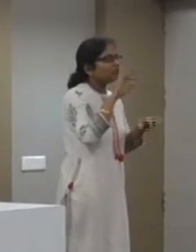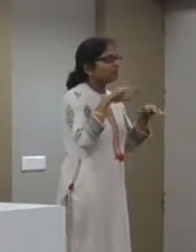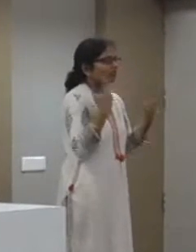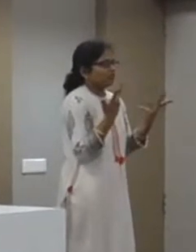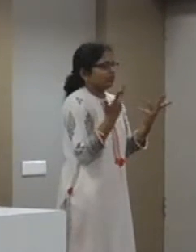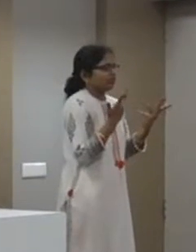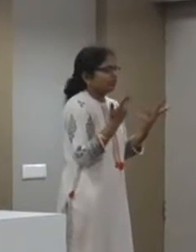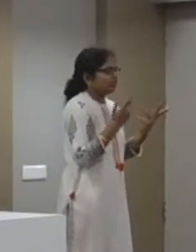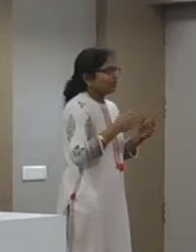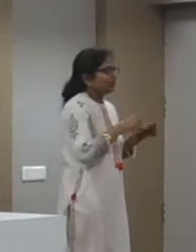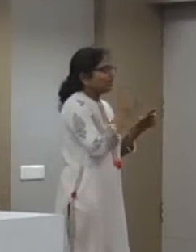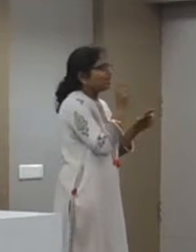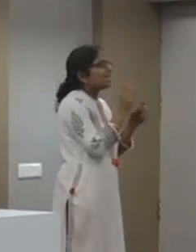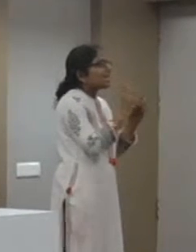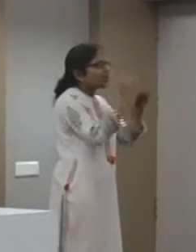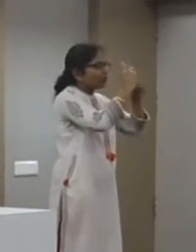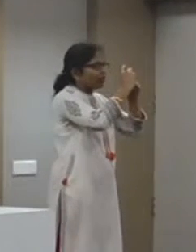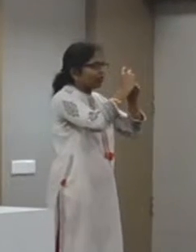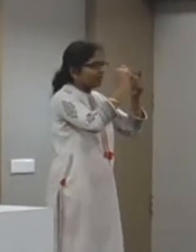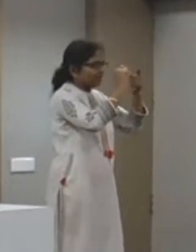station.